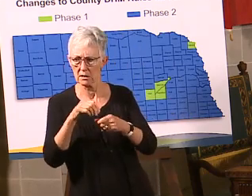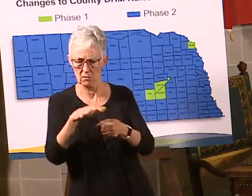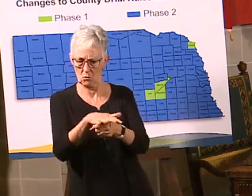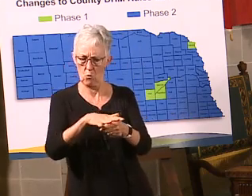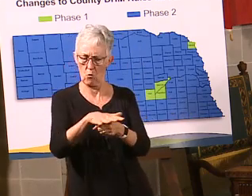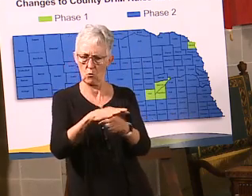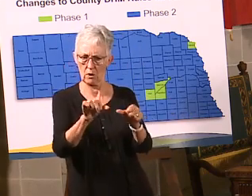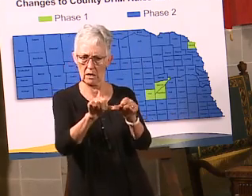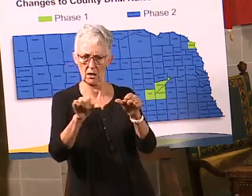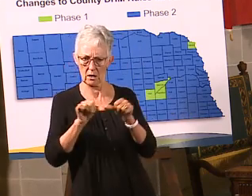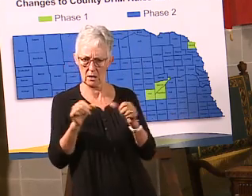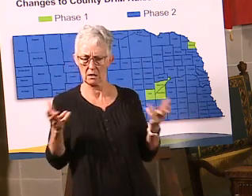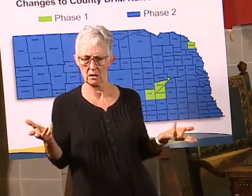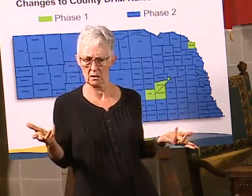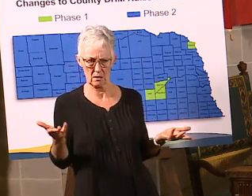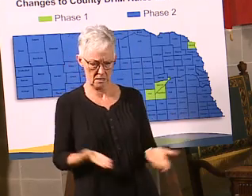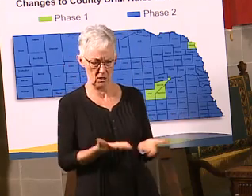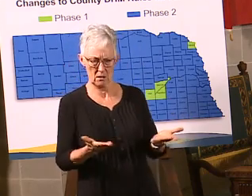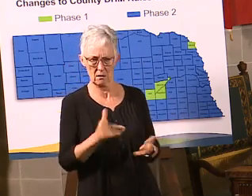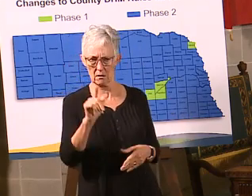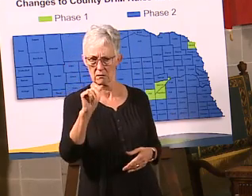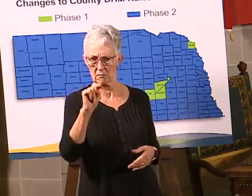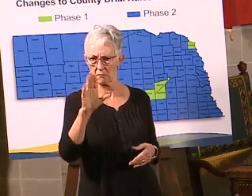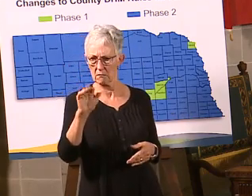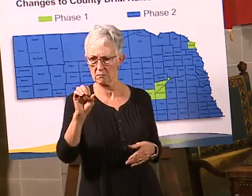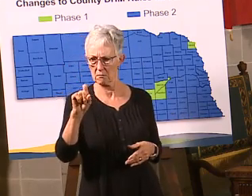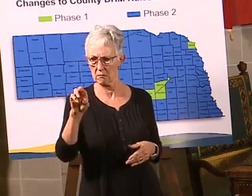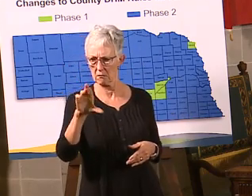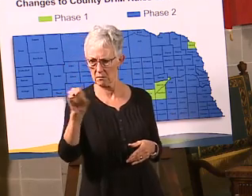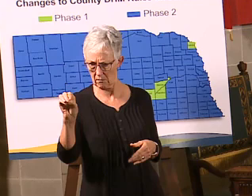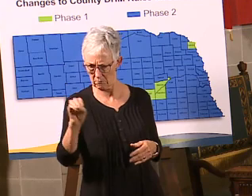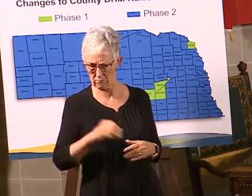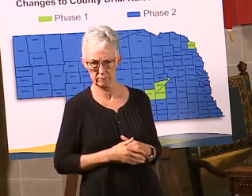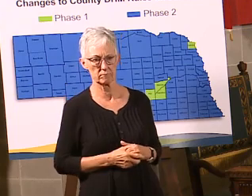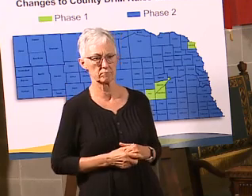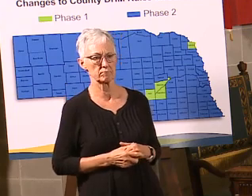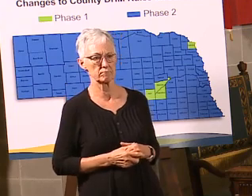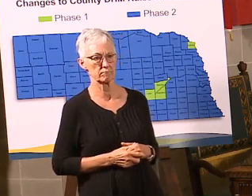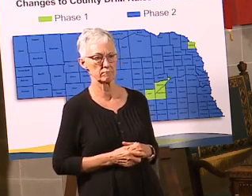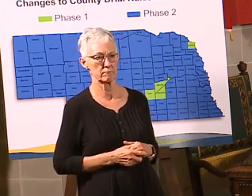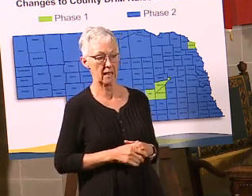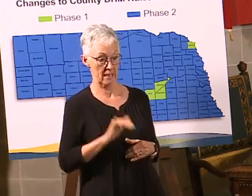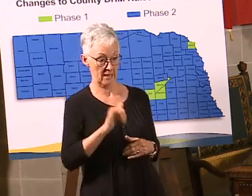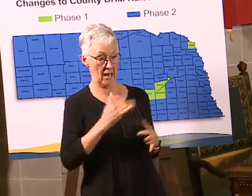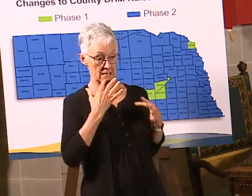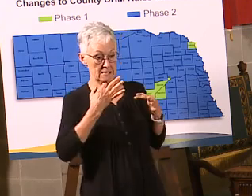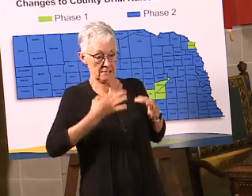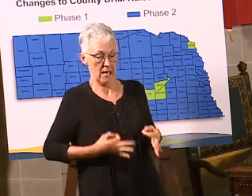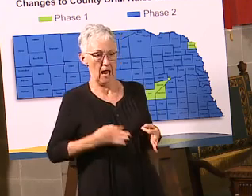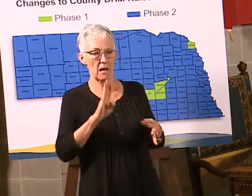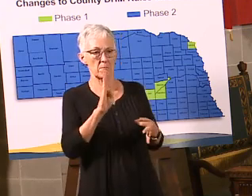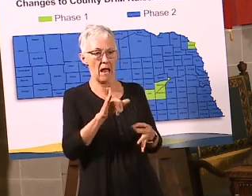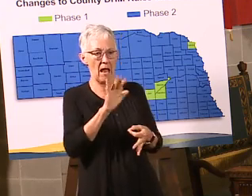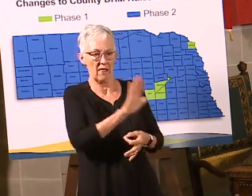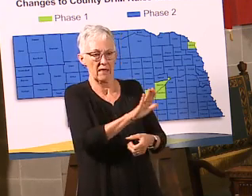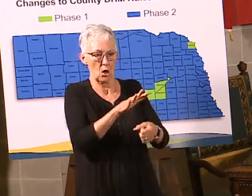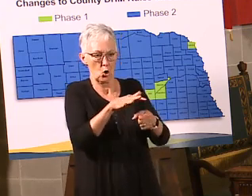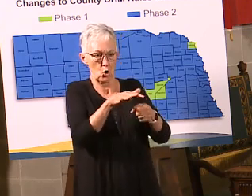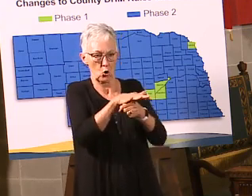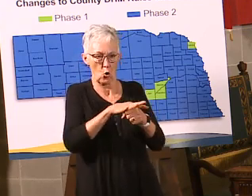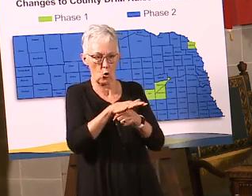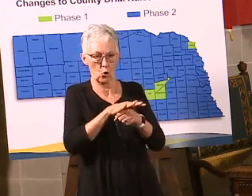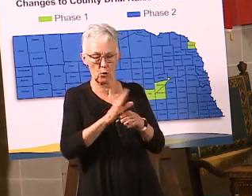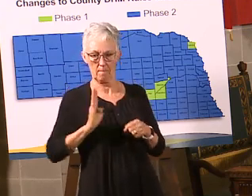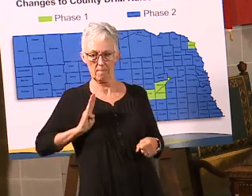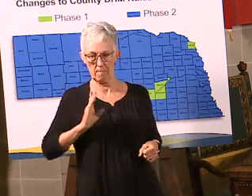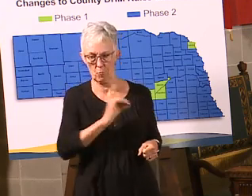level or in Lancaster County? Those decisions are made by the local governing board. And so in some counties, the county board, maybe